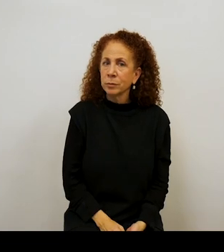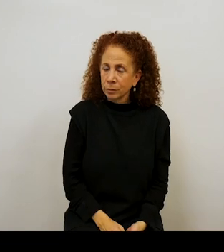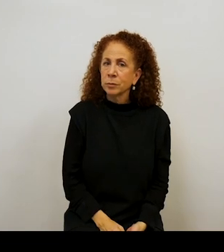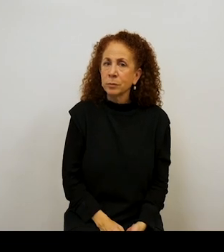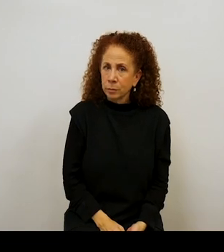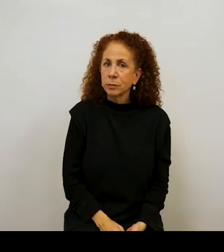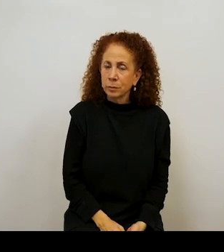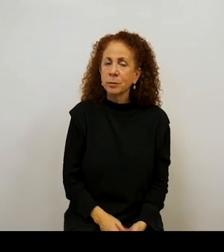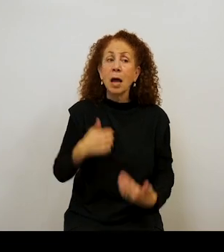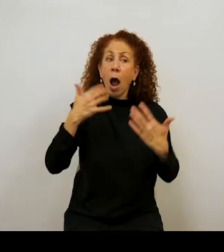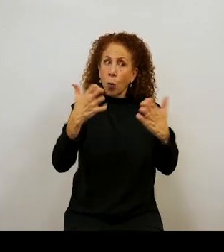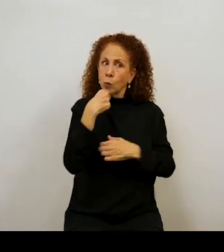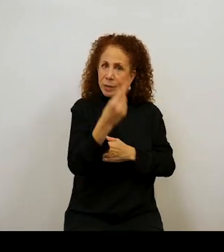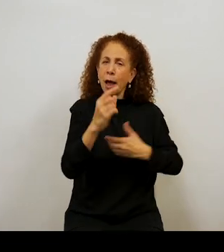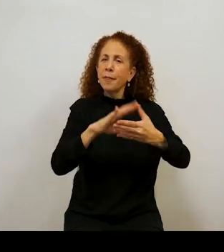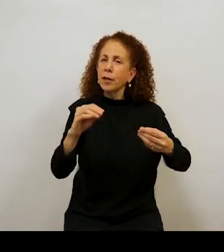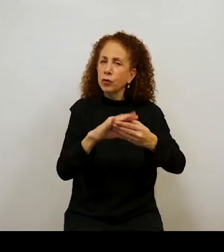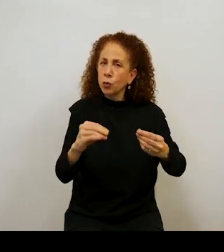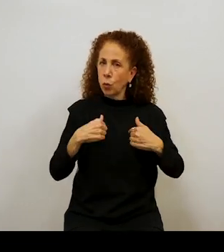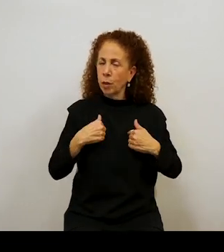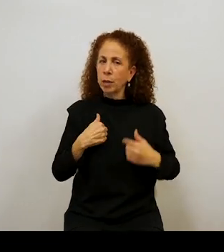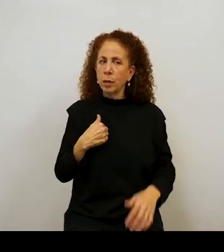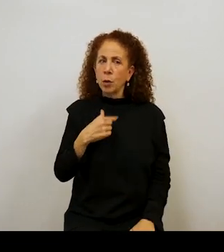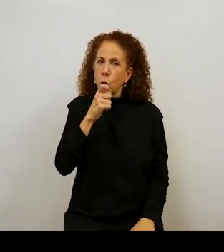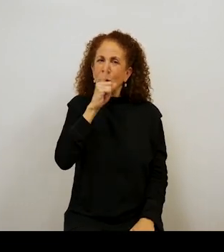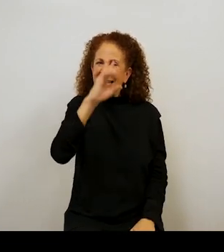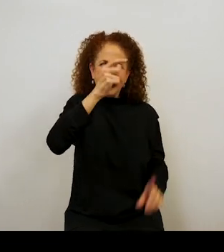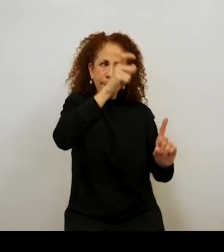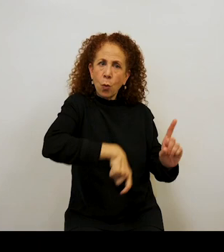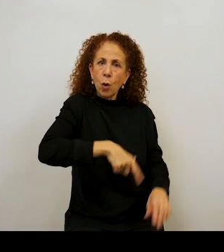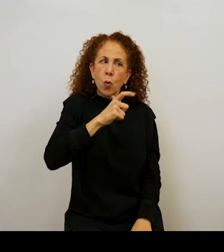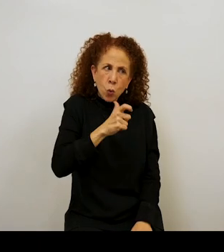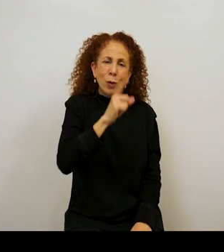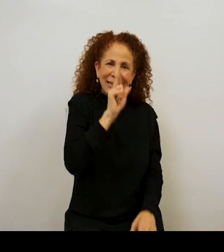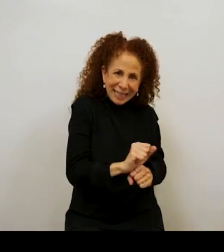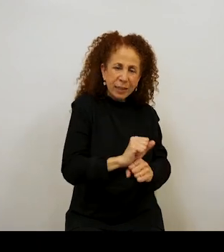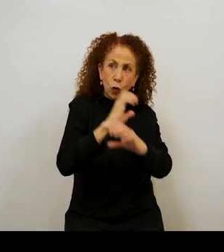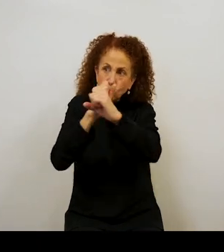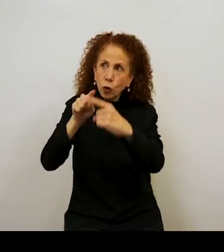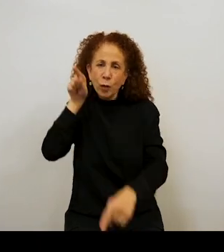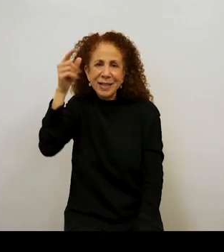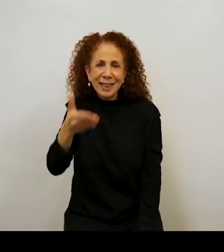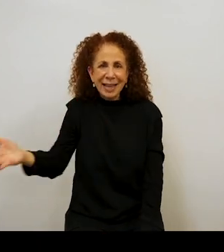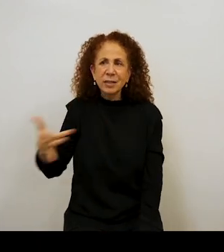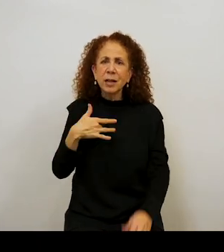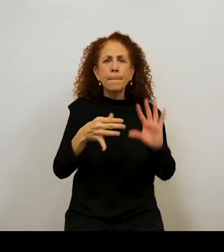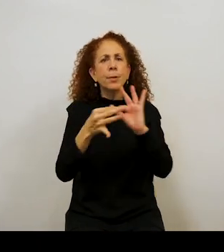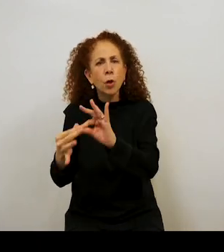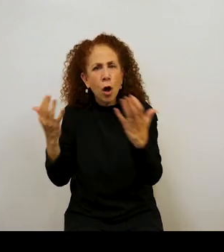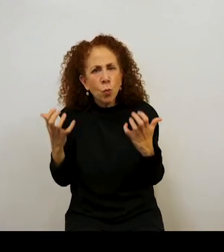and so I wanted to tell the story of who is the boy who is going to be drawn to all these things, to sense of belonging,